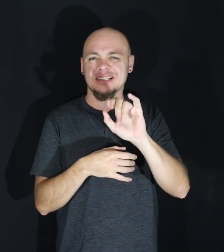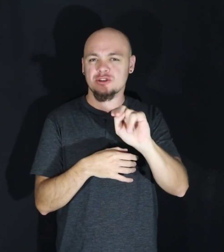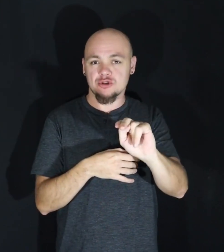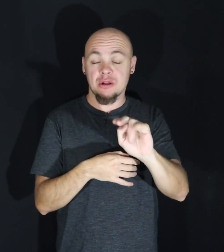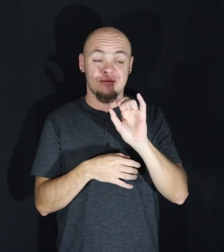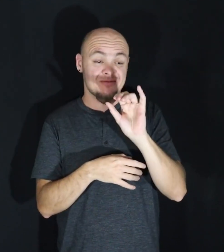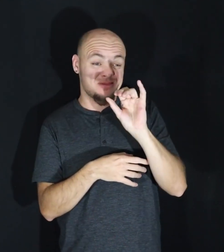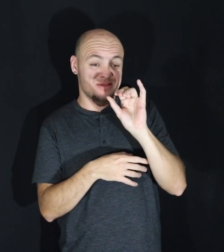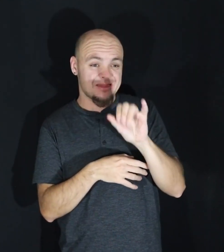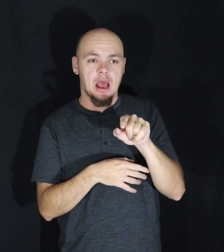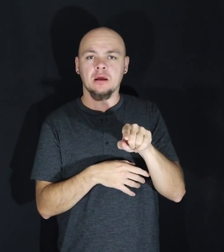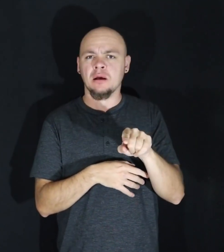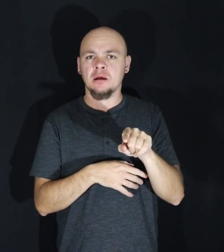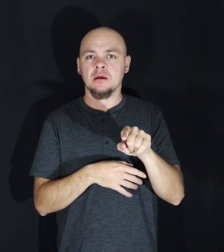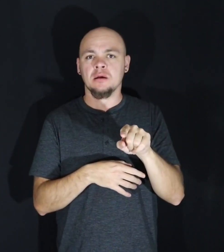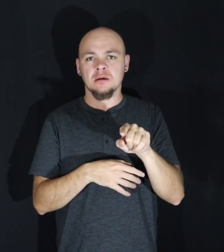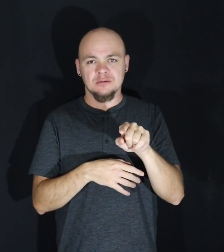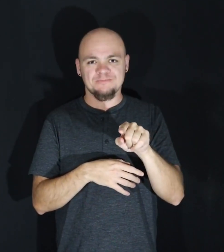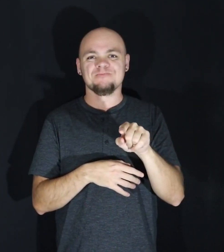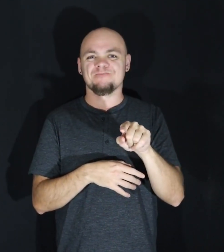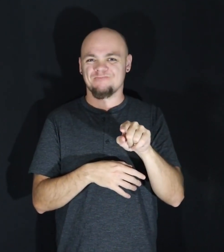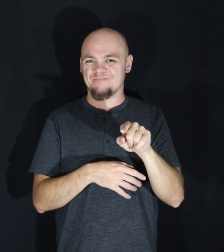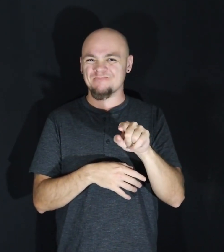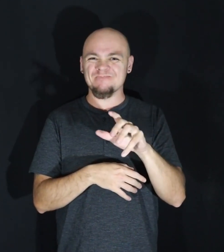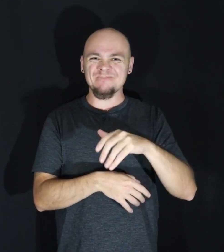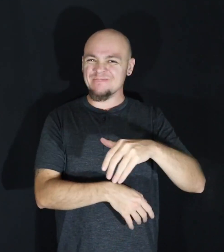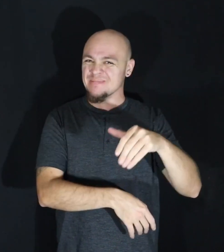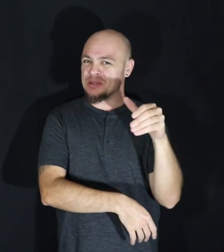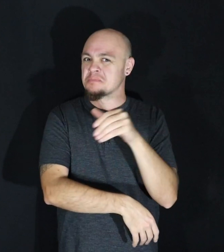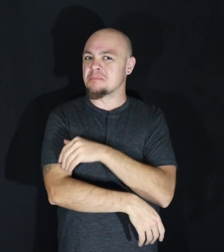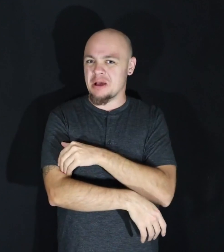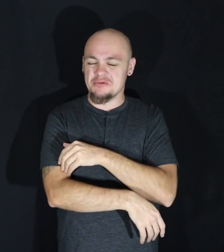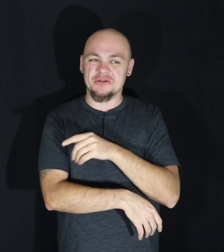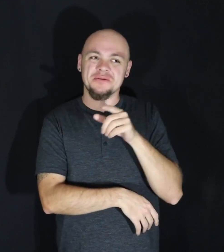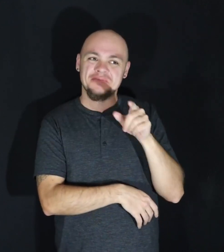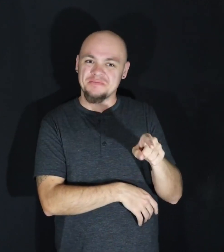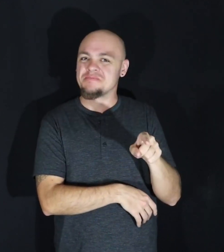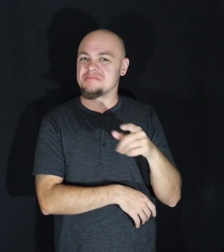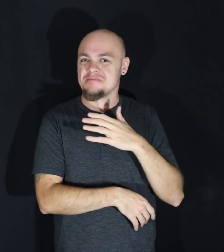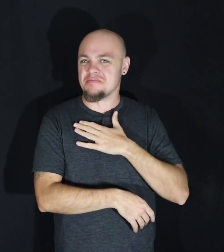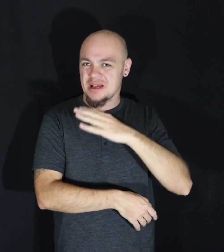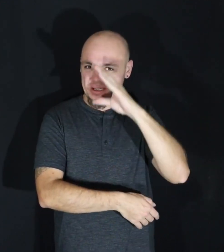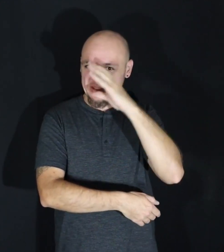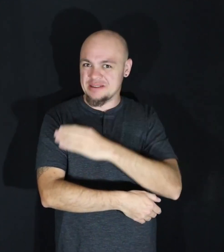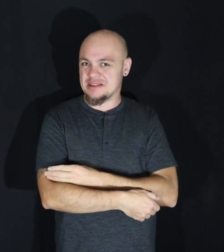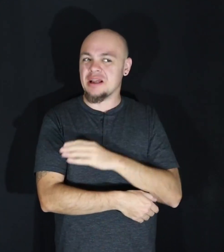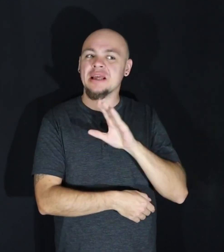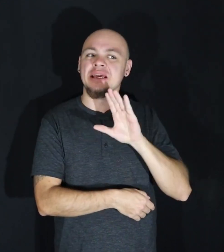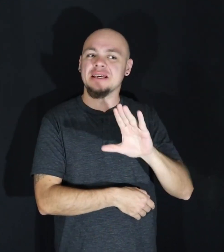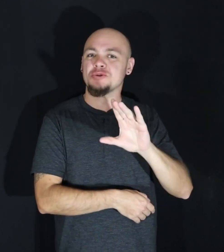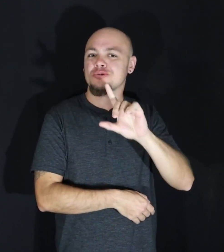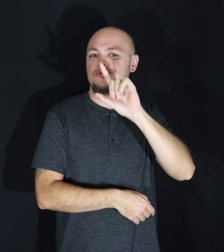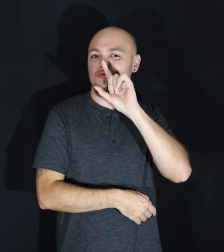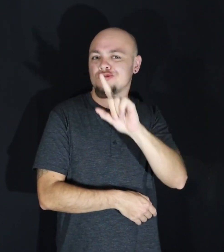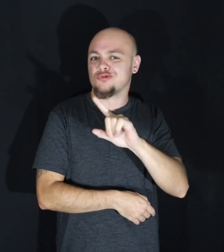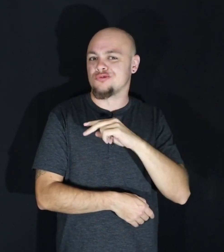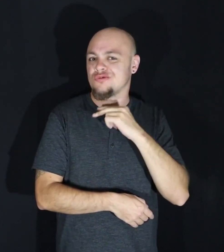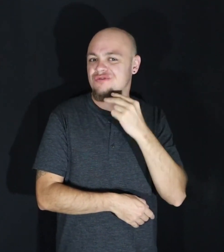This is the power of my son's true voice.